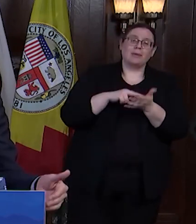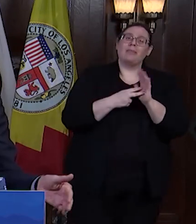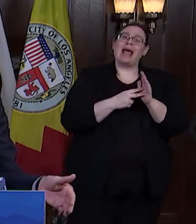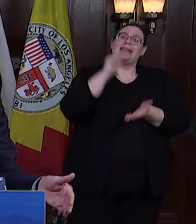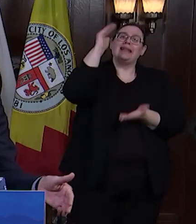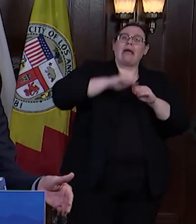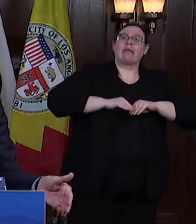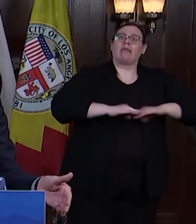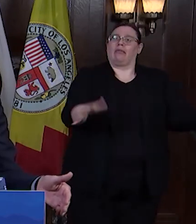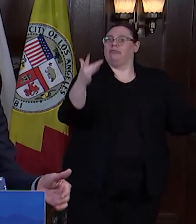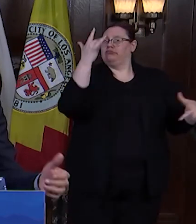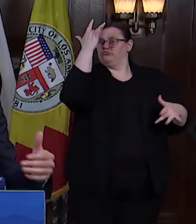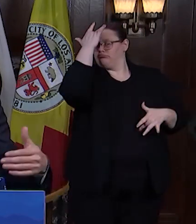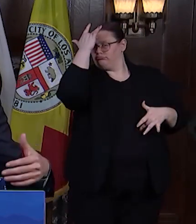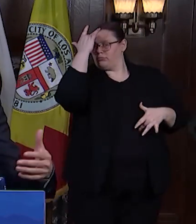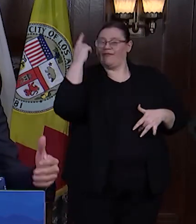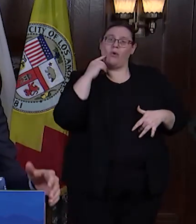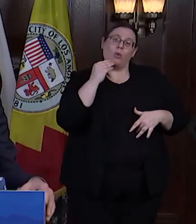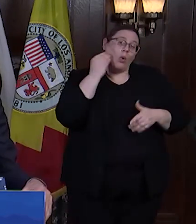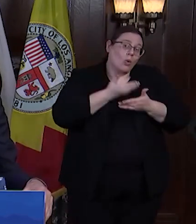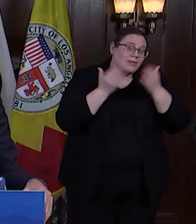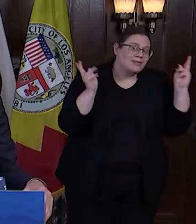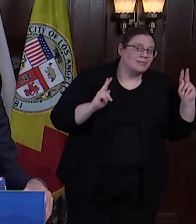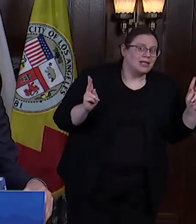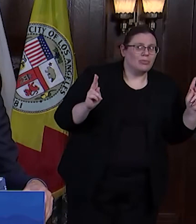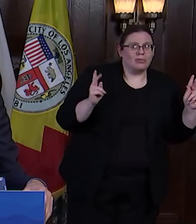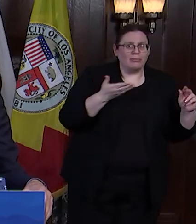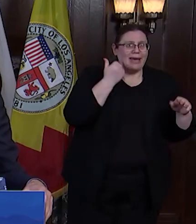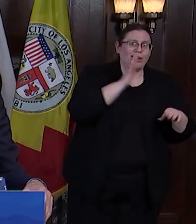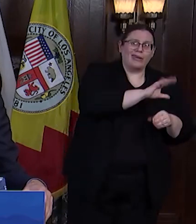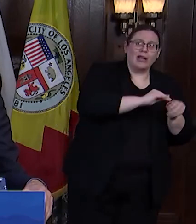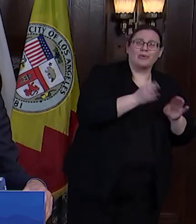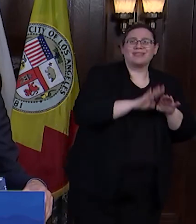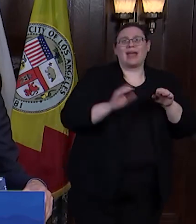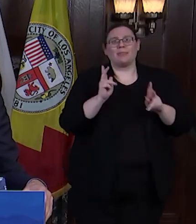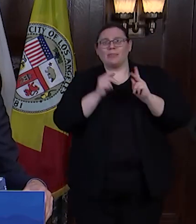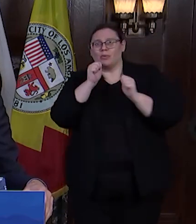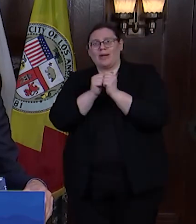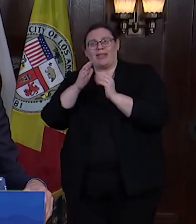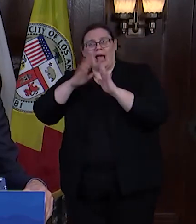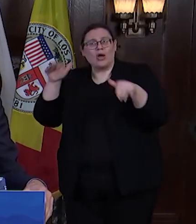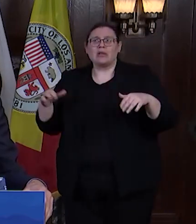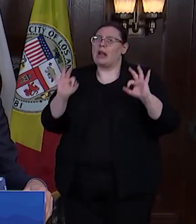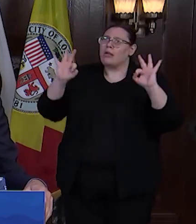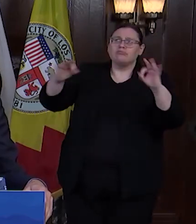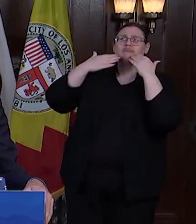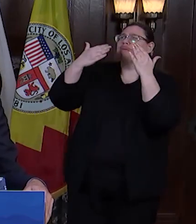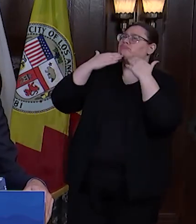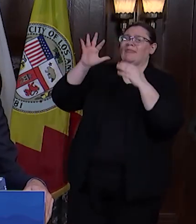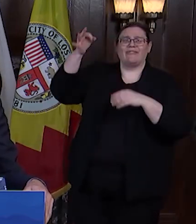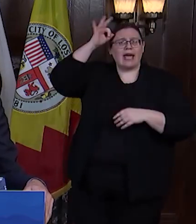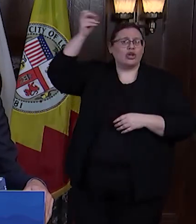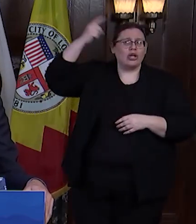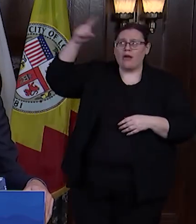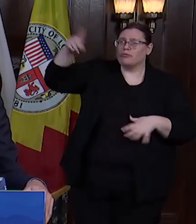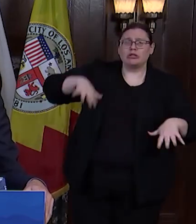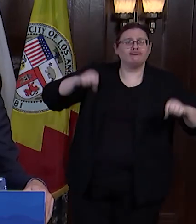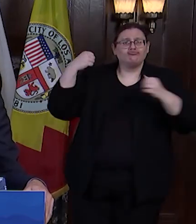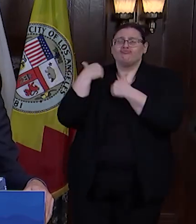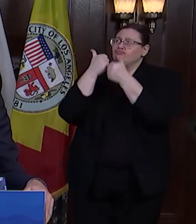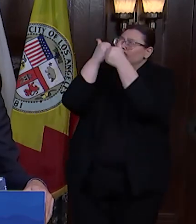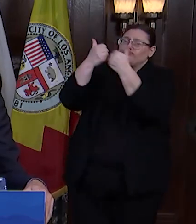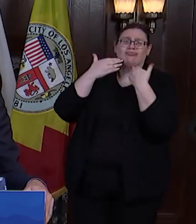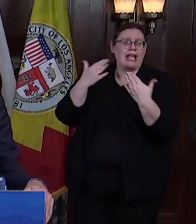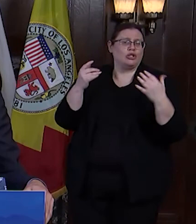lower among people experiencing homelessness than those of us that are housed. Those are great things, and I will never not praise the federal government for when they step up. But on the